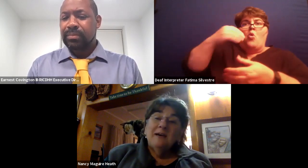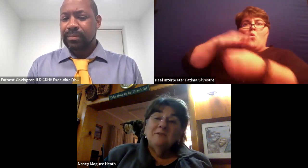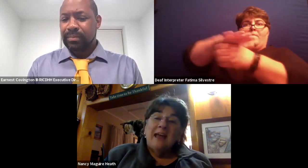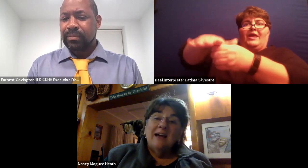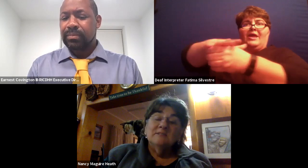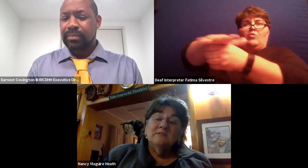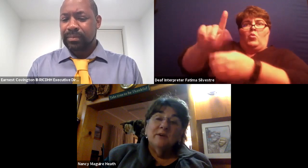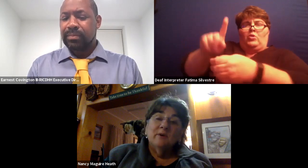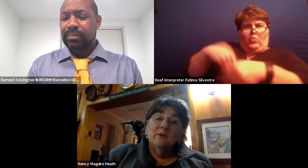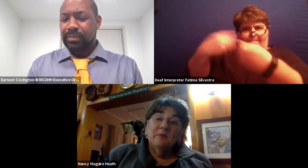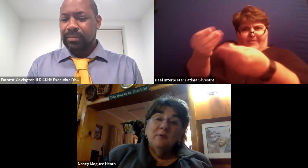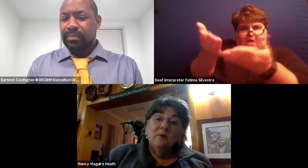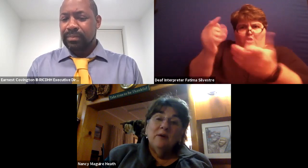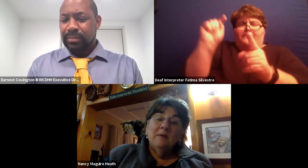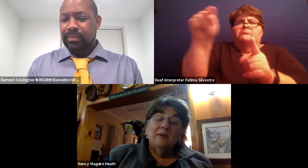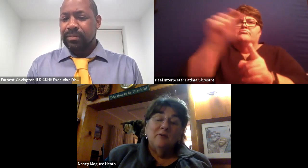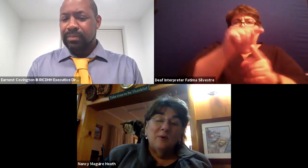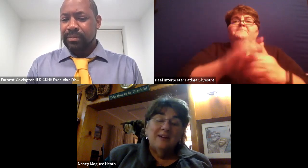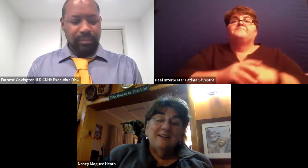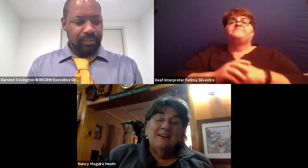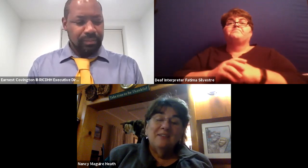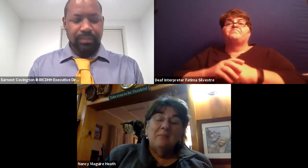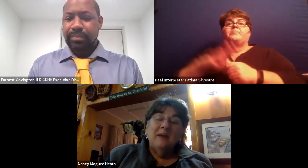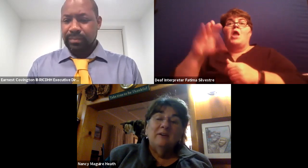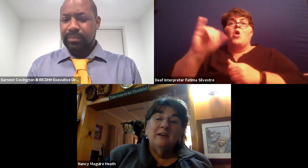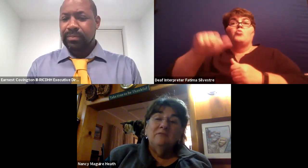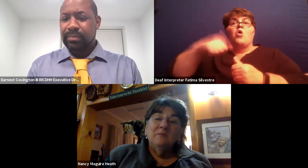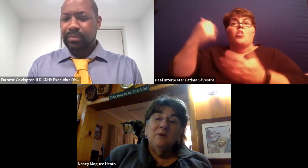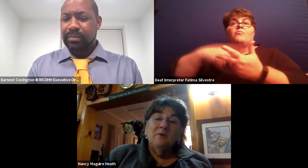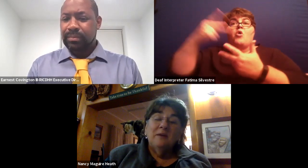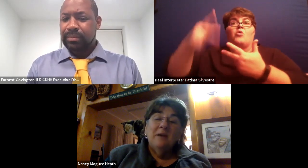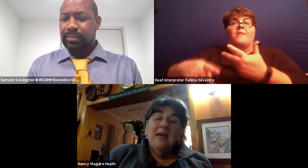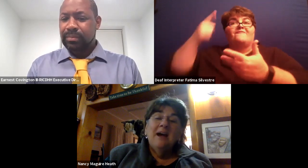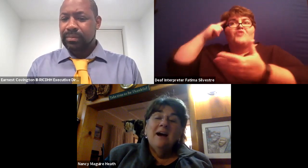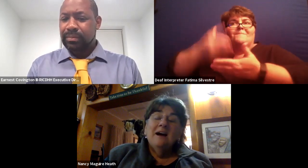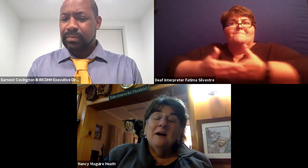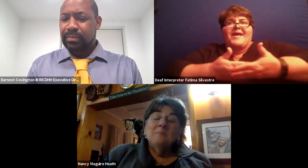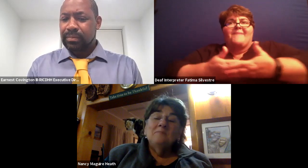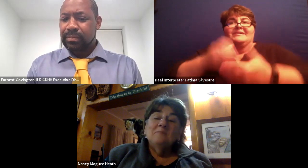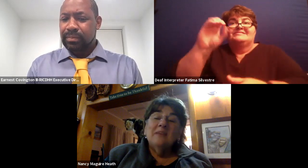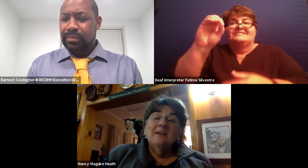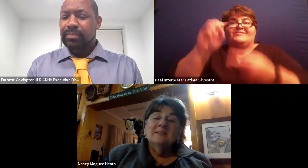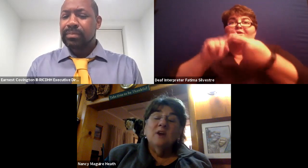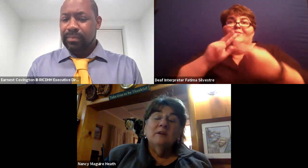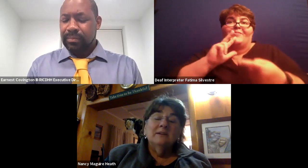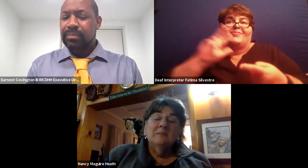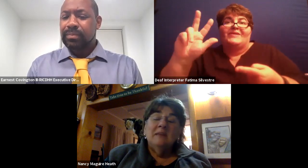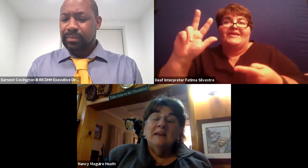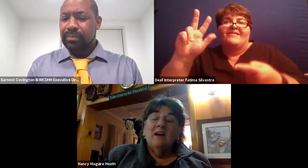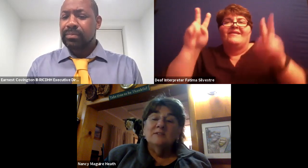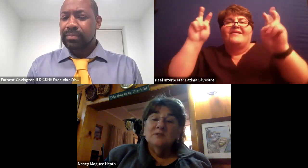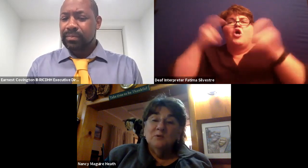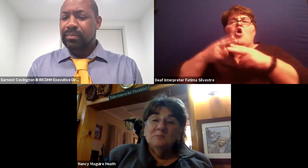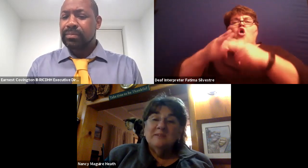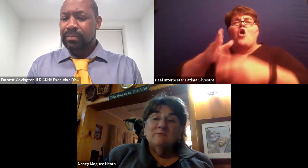also have an active 0 to 3 program and growing. That parent-infant program is currently